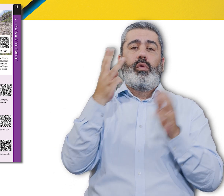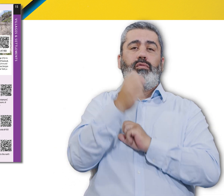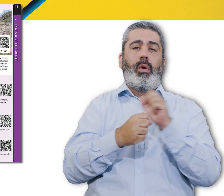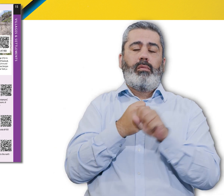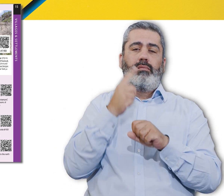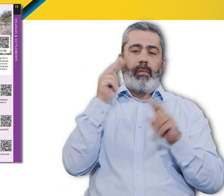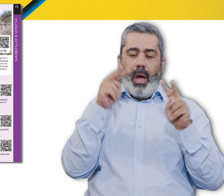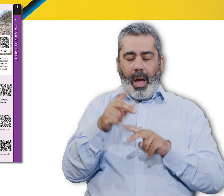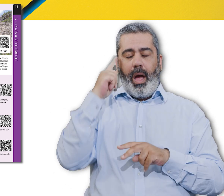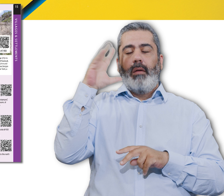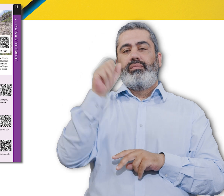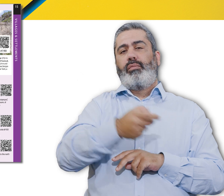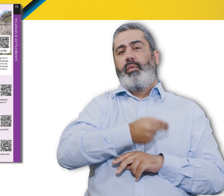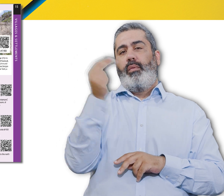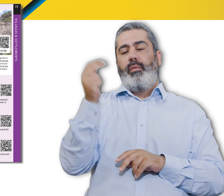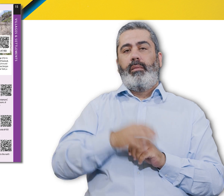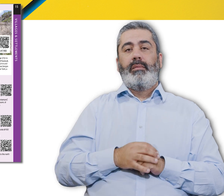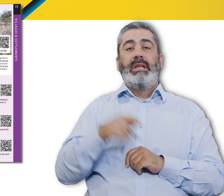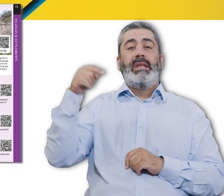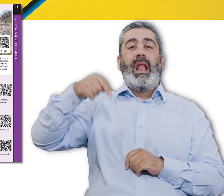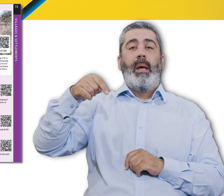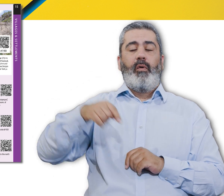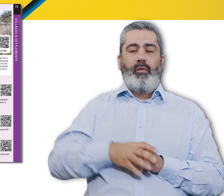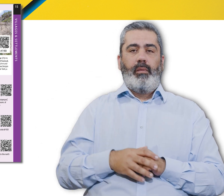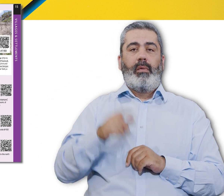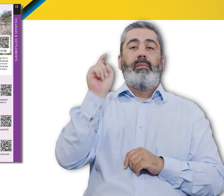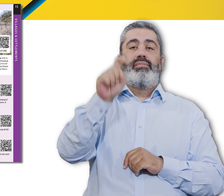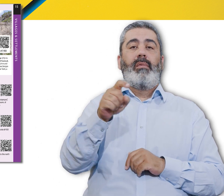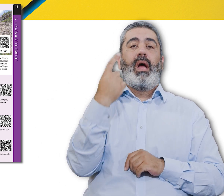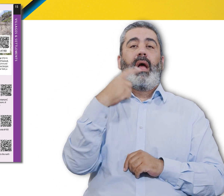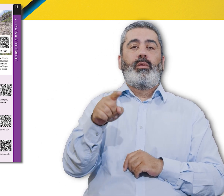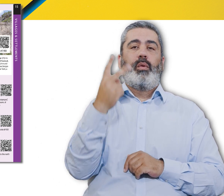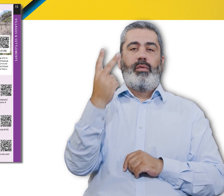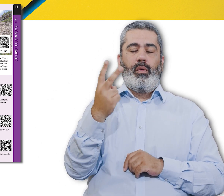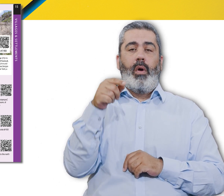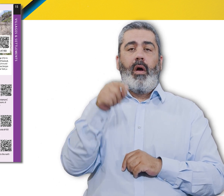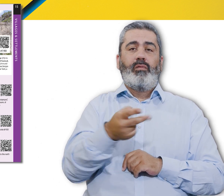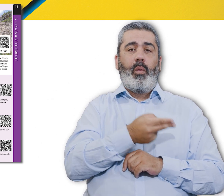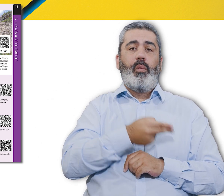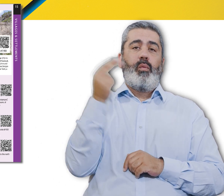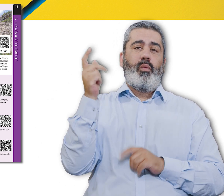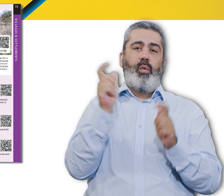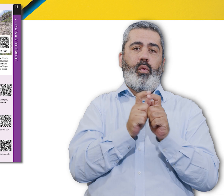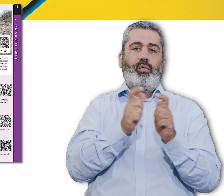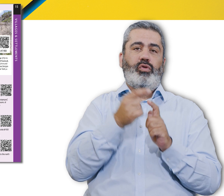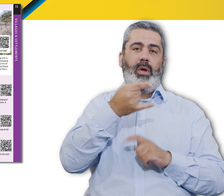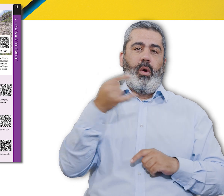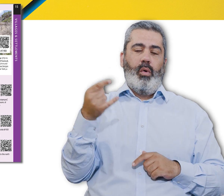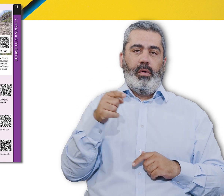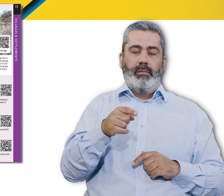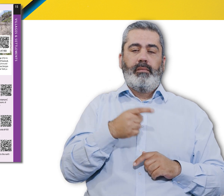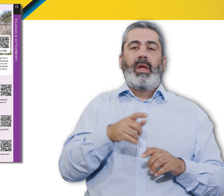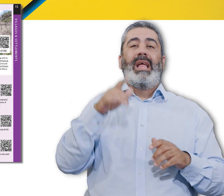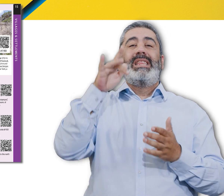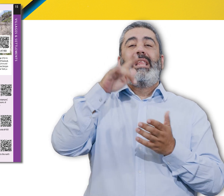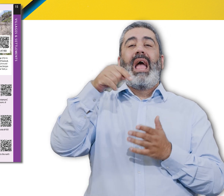its trademark. Sepalovo, number 102. It is the largest village in Zagari and seat of the municipality of